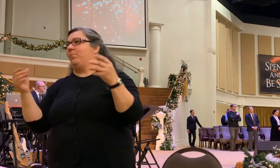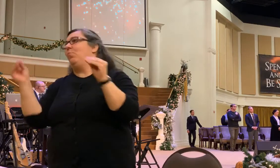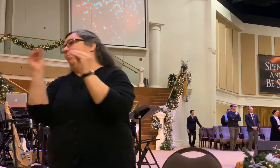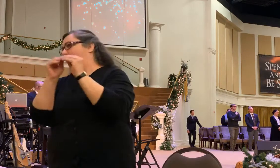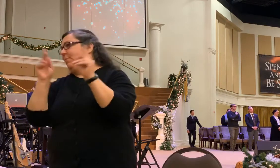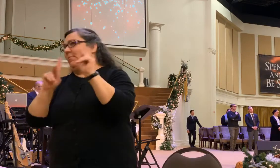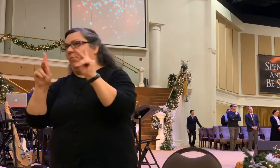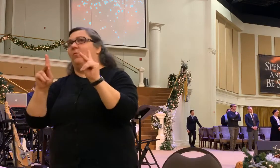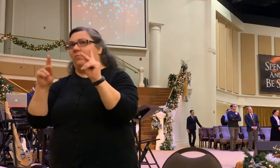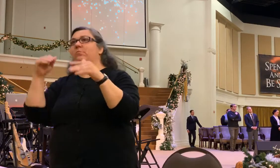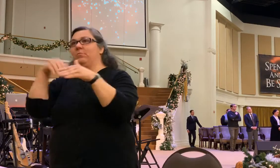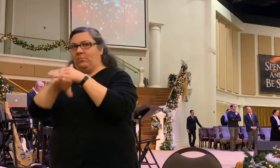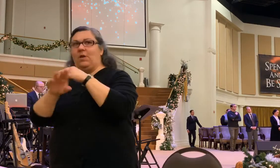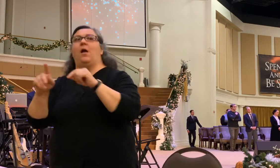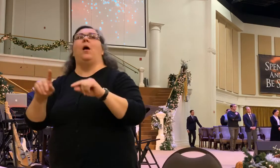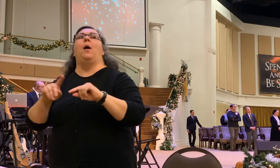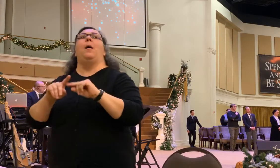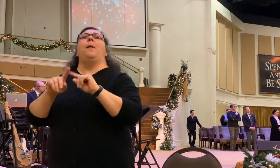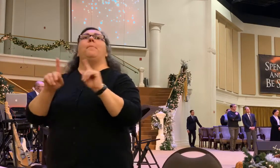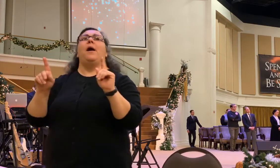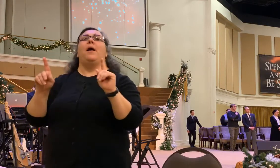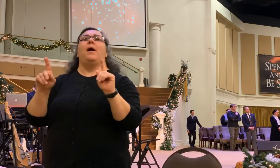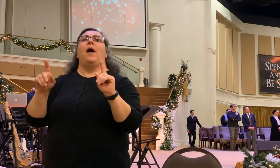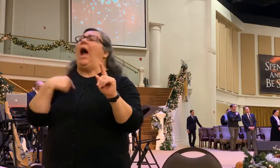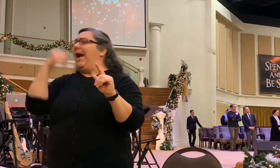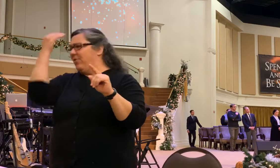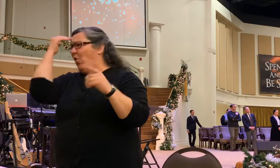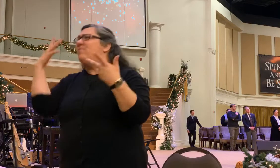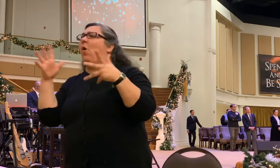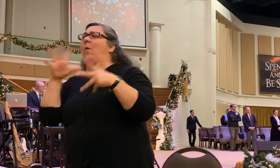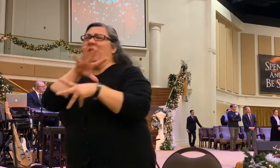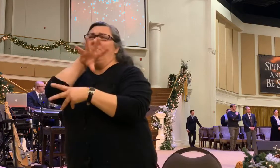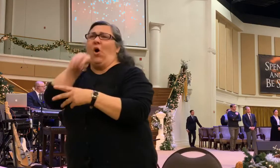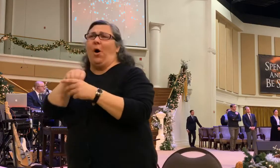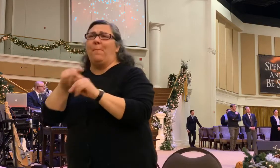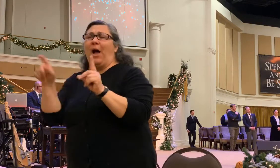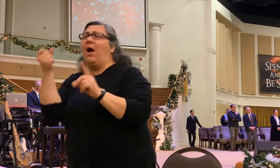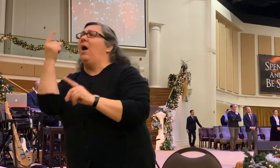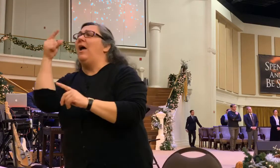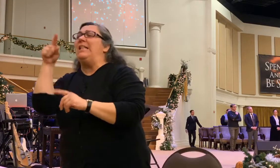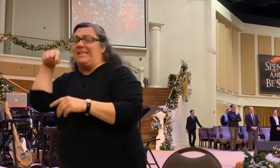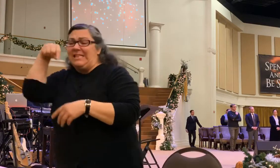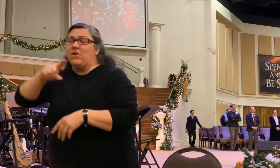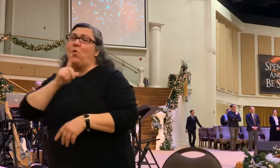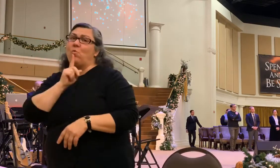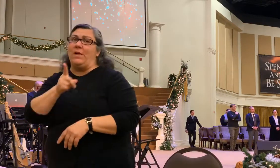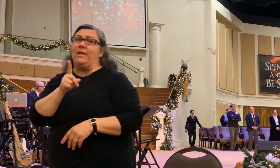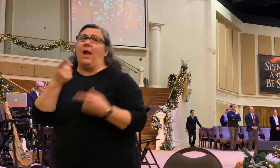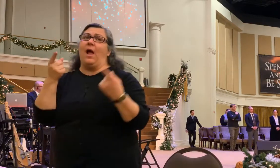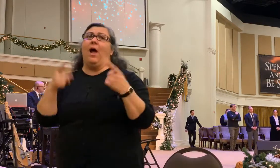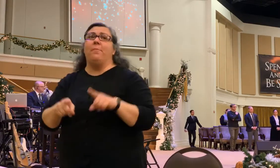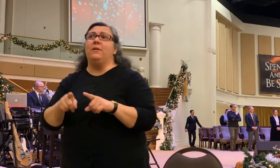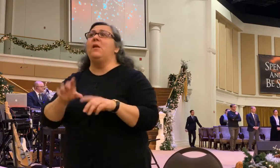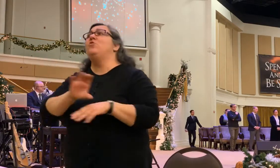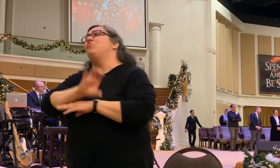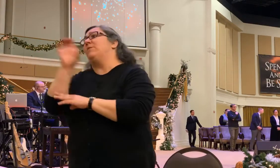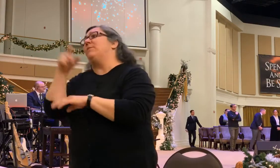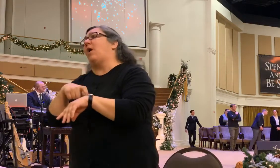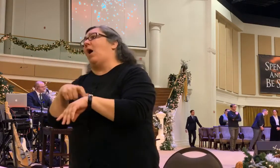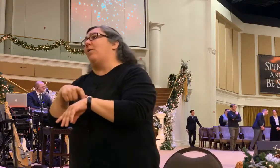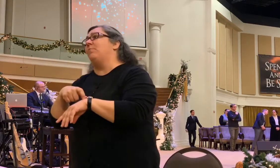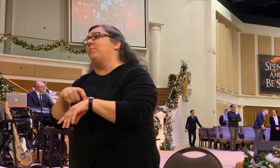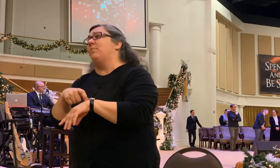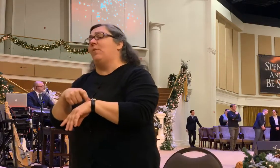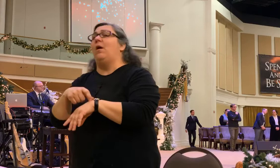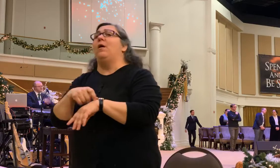we have been a part of this, but this is real. And it's Christmas time, and I felt to have them, they're